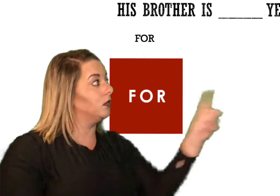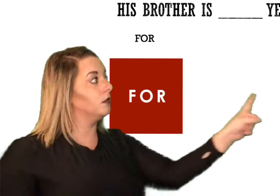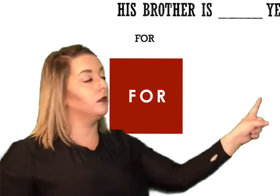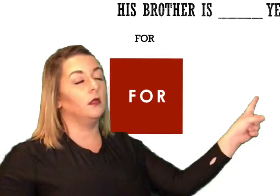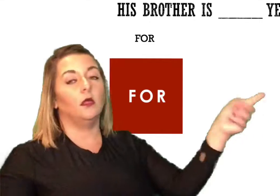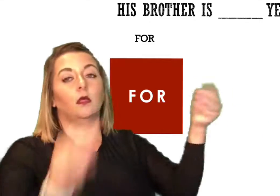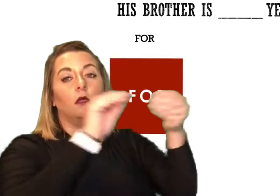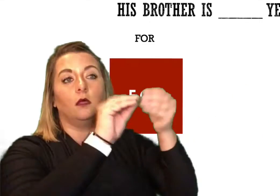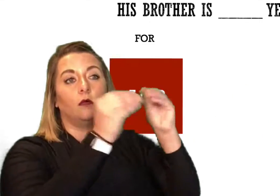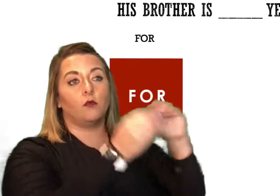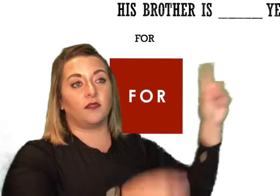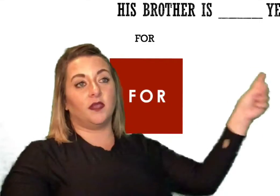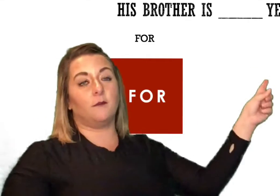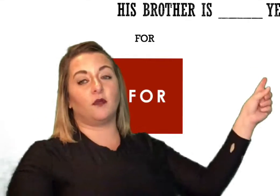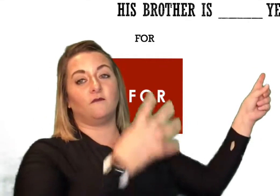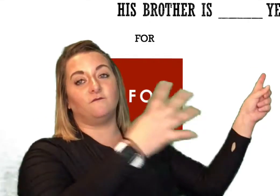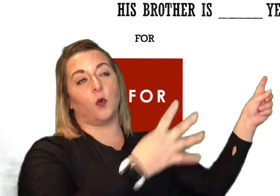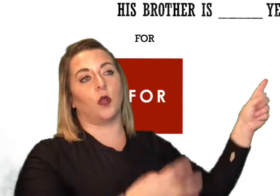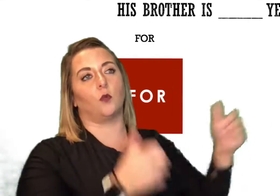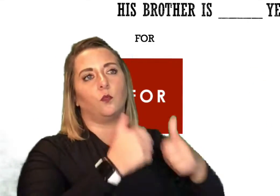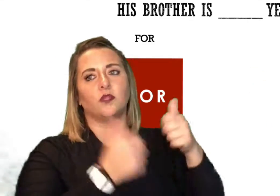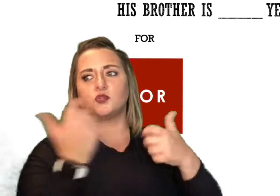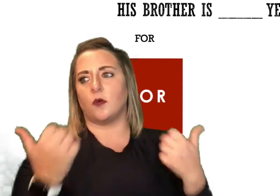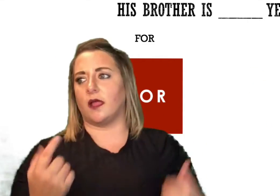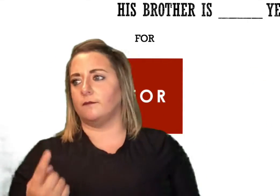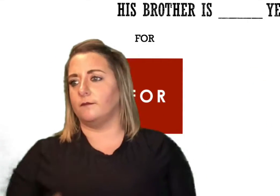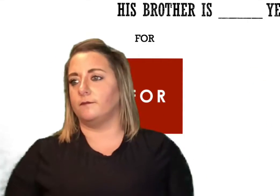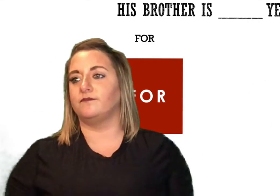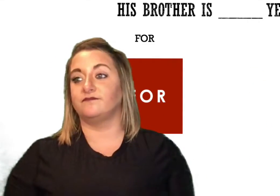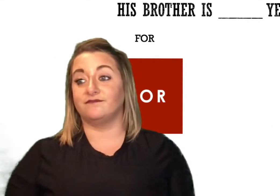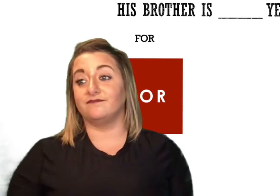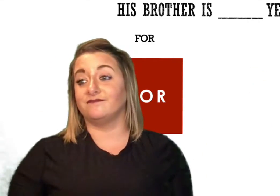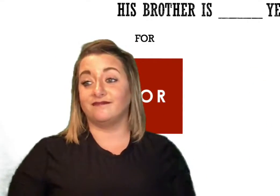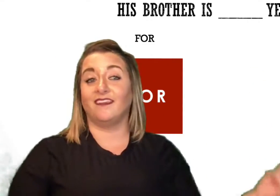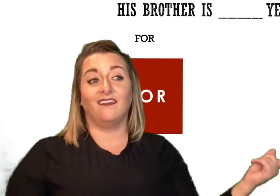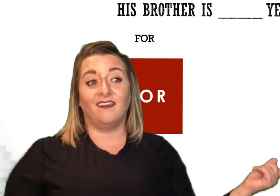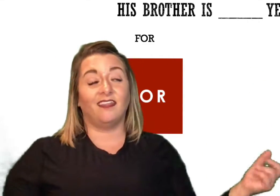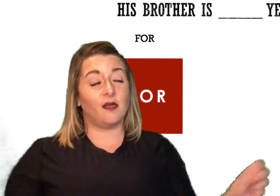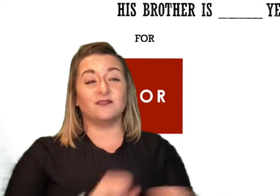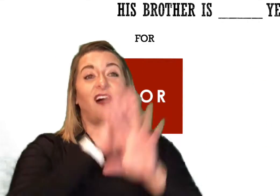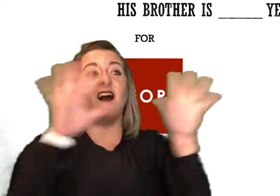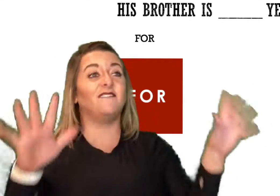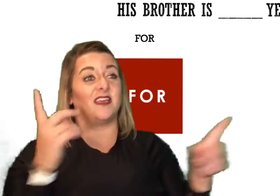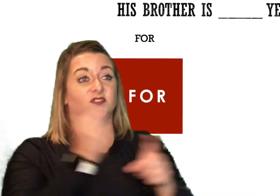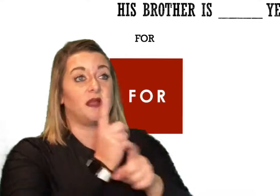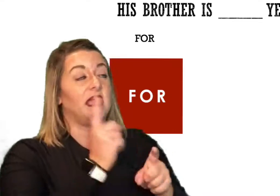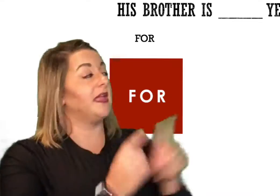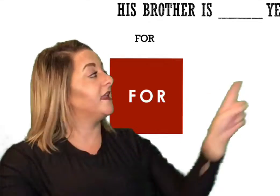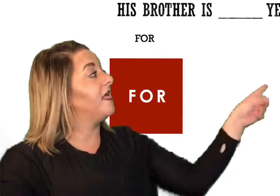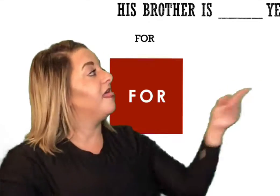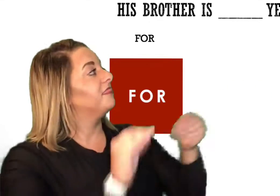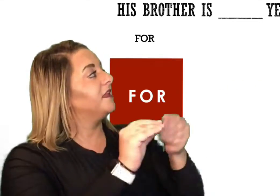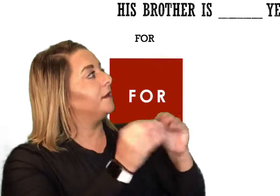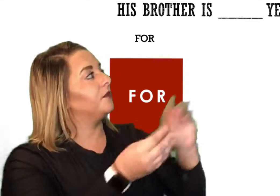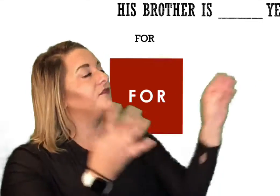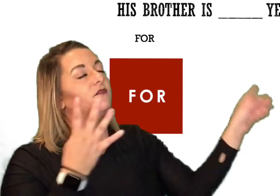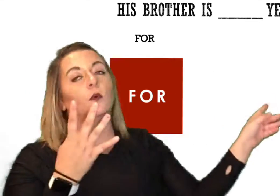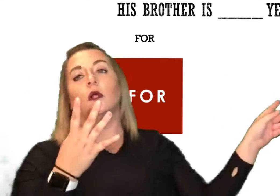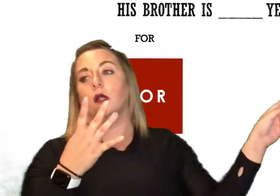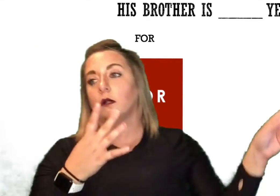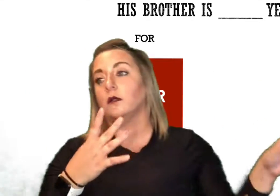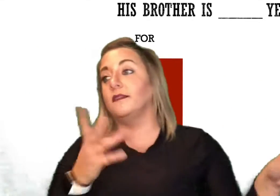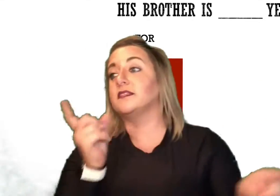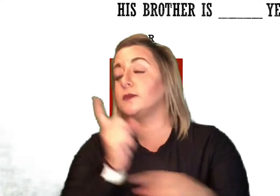4 or the number 4? Which one? That one's obvious, right? The